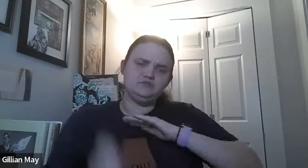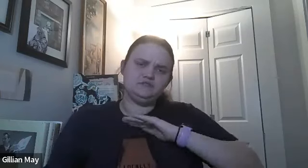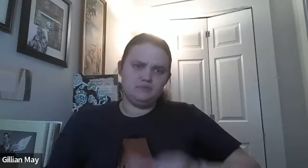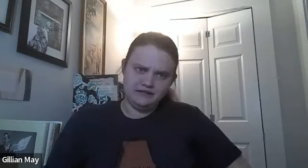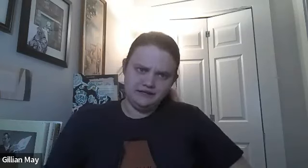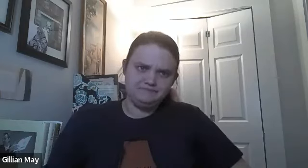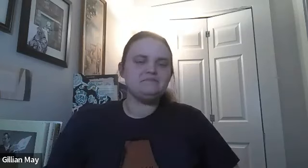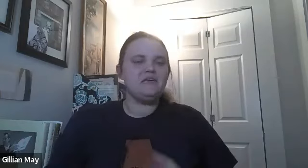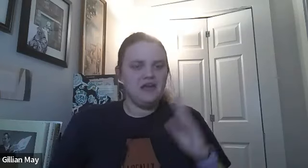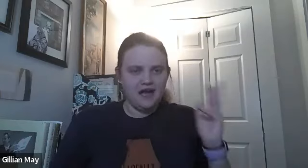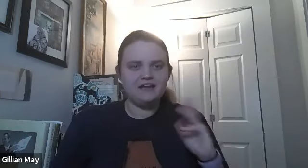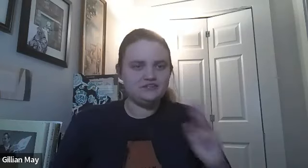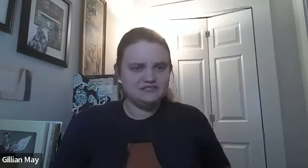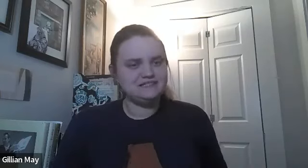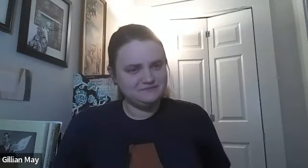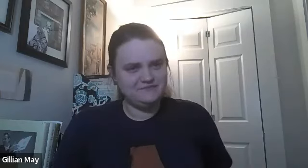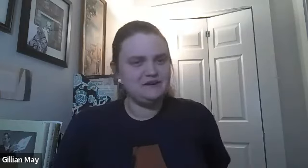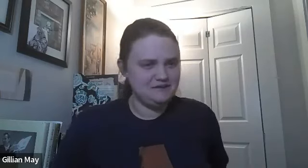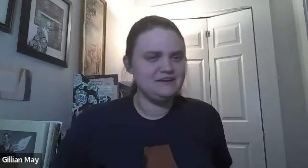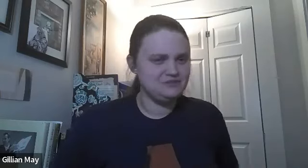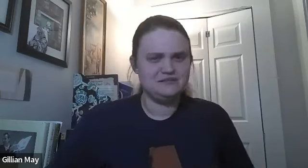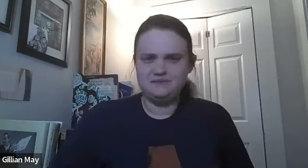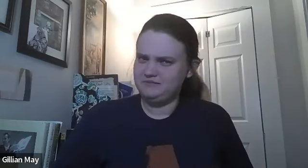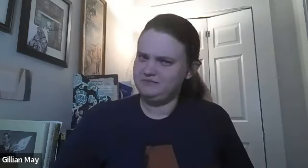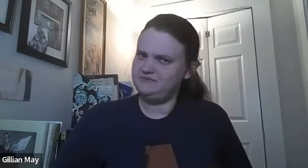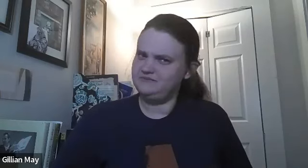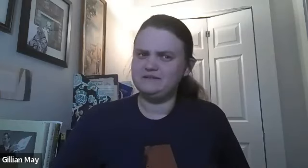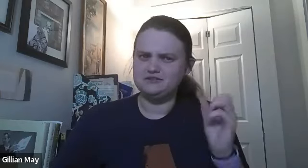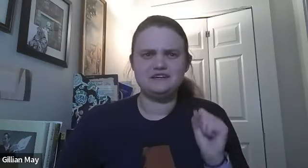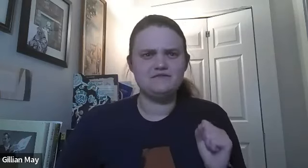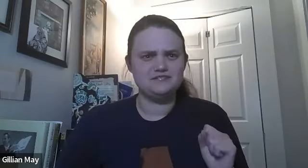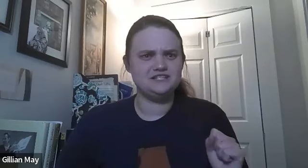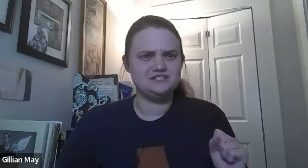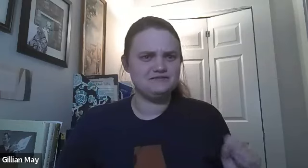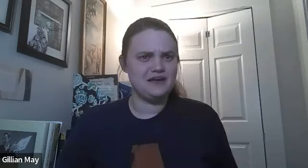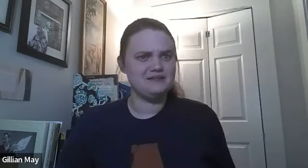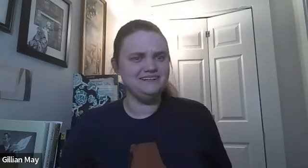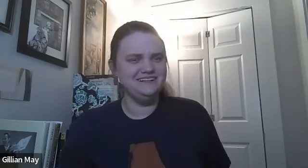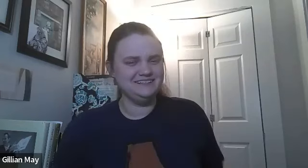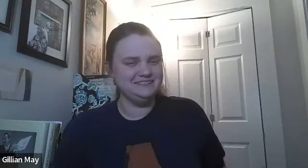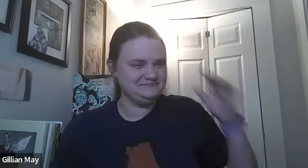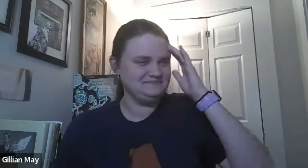you say I'm pregnant, I could see some very interesting conversations after that.